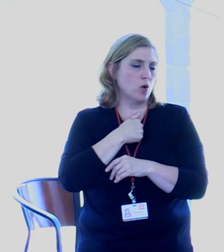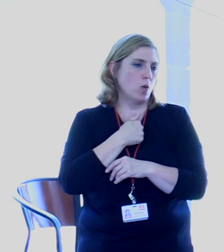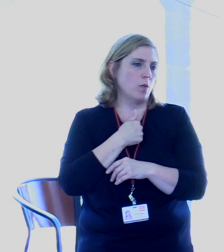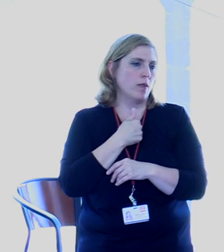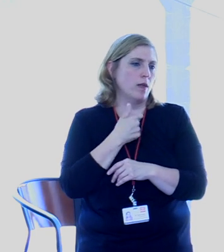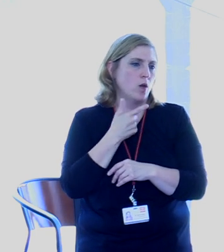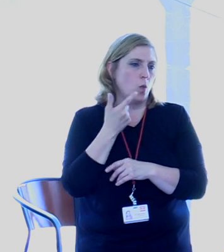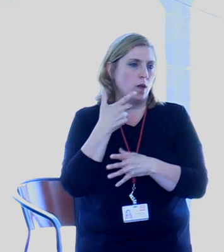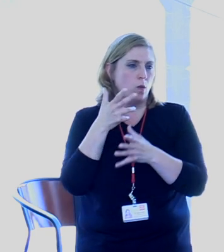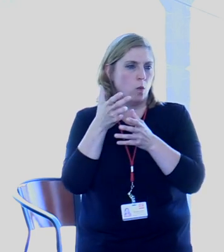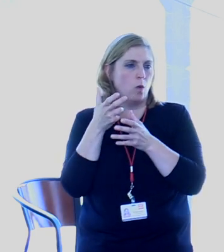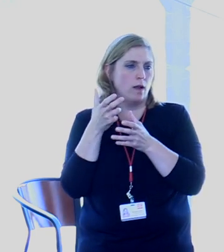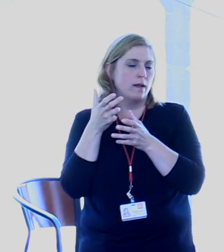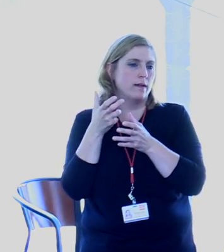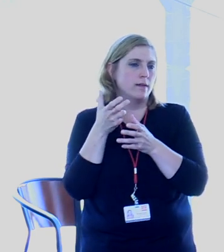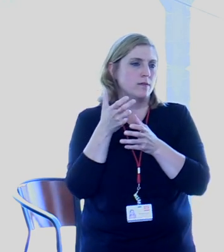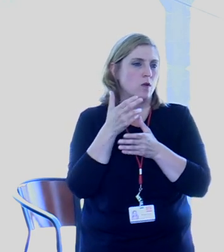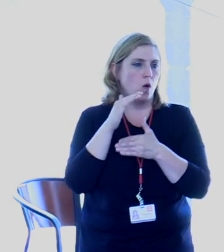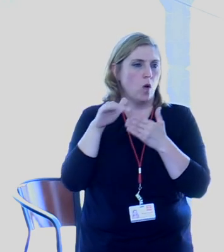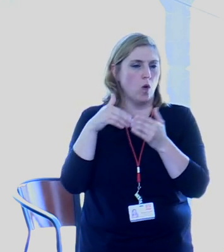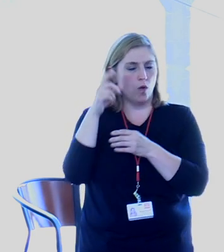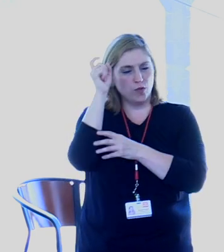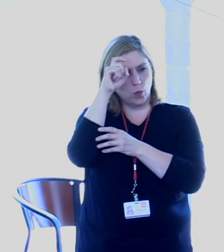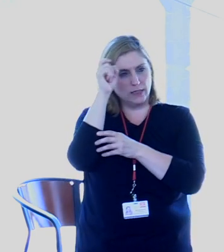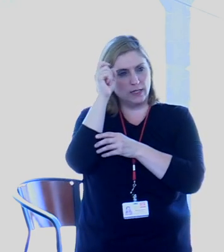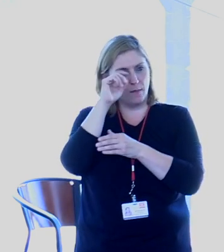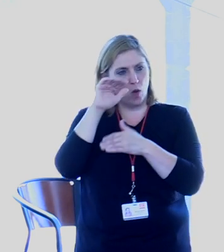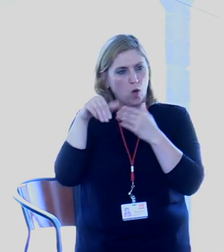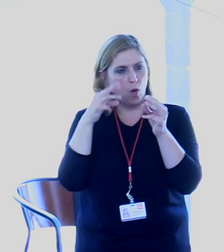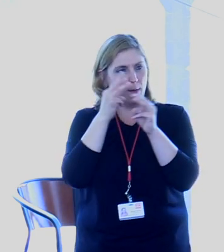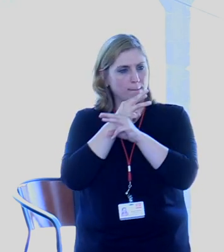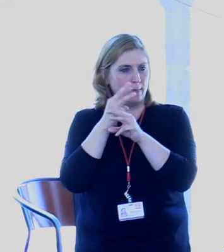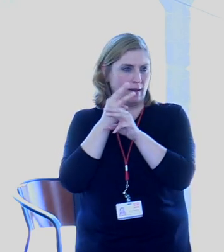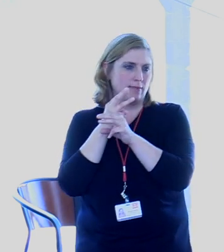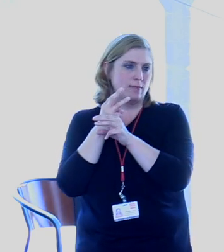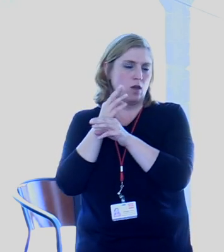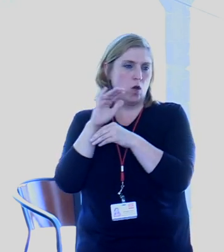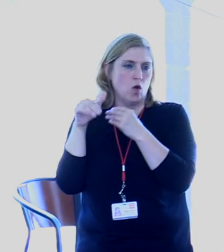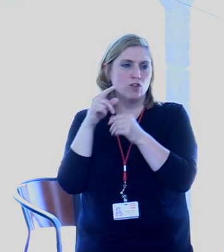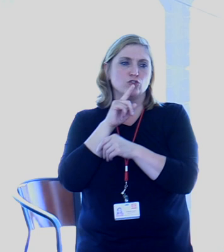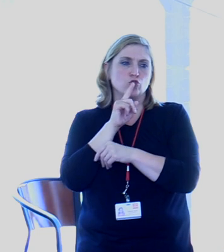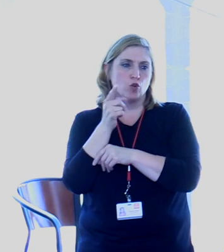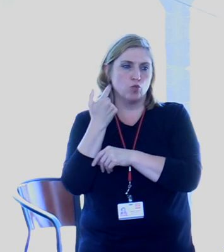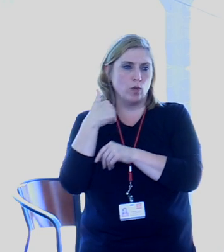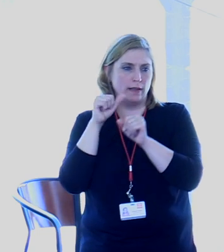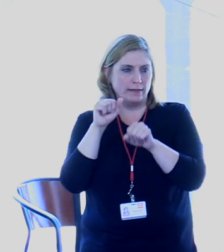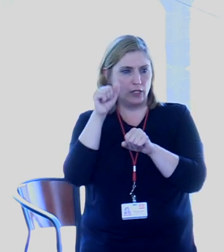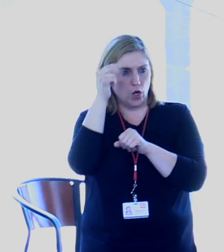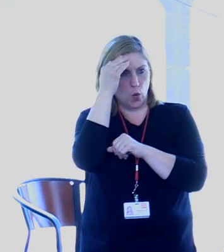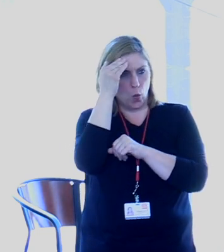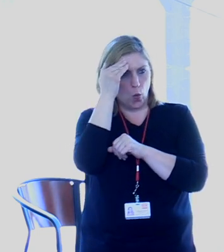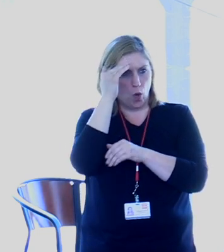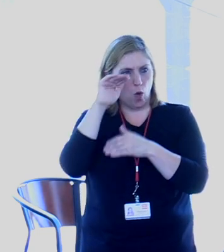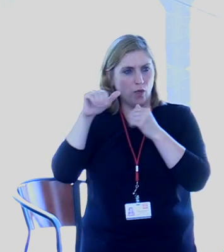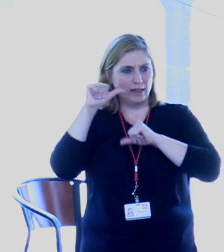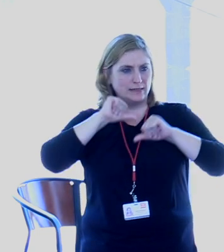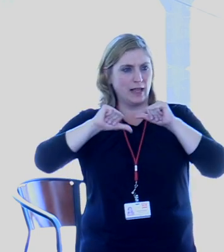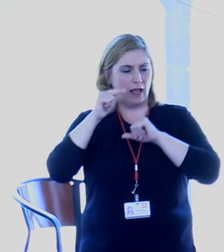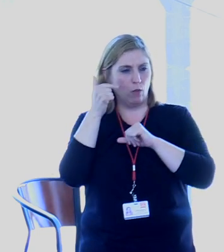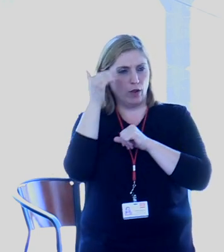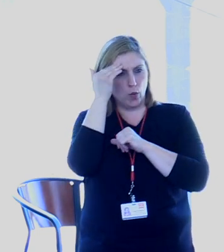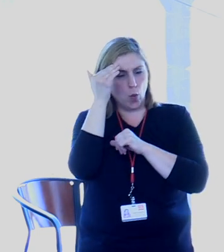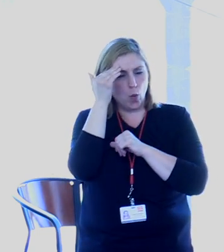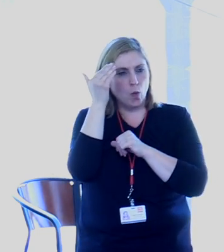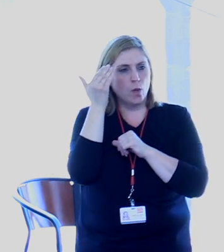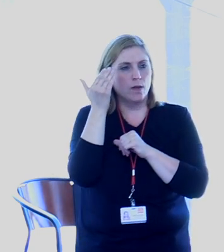we want a synthesis of all the wisdom, of all the mathematics, okay? Of all the truth that we can know, of all the science that we can know,